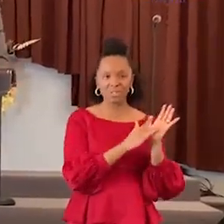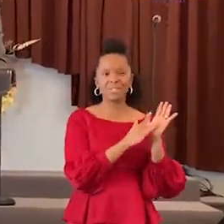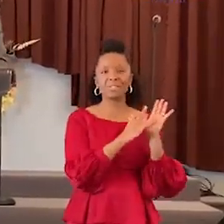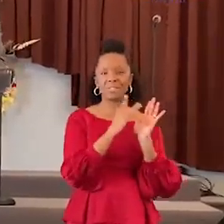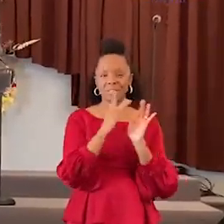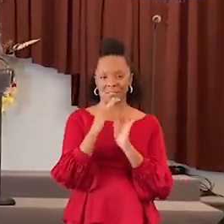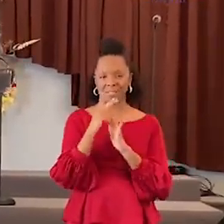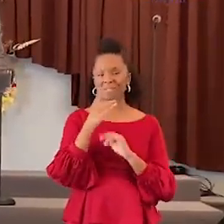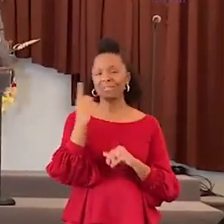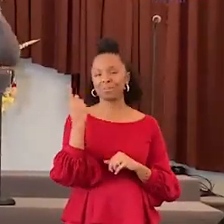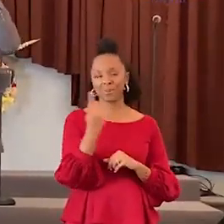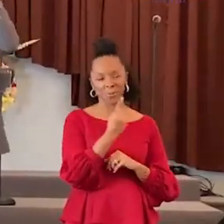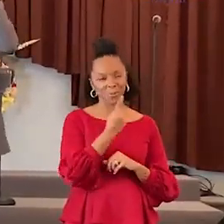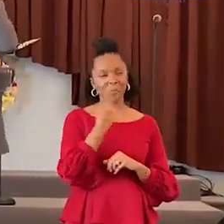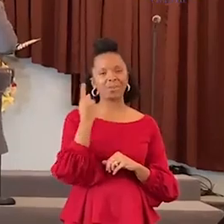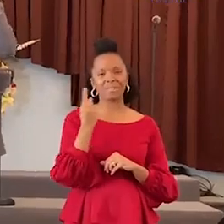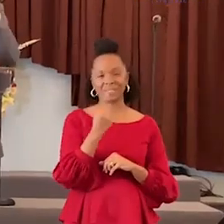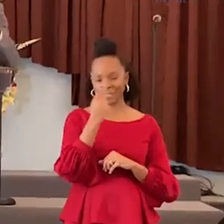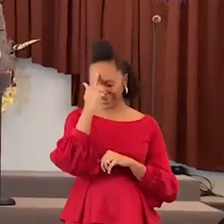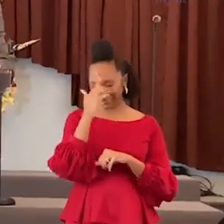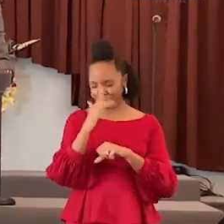Jesus. Jesus.